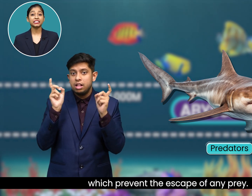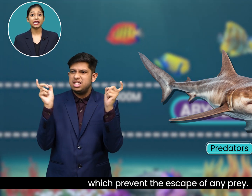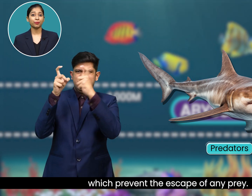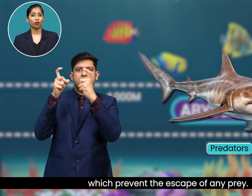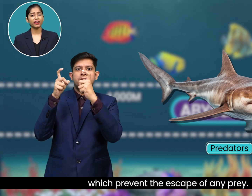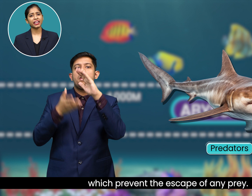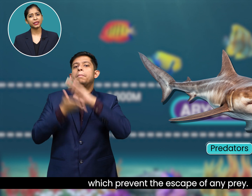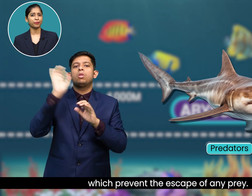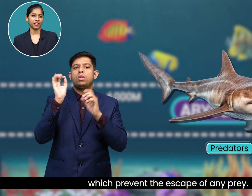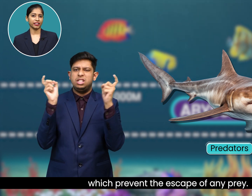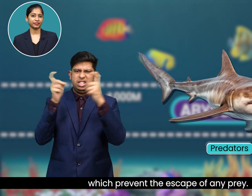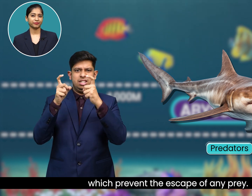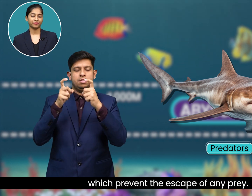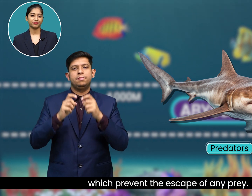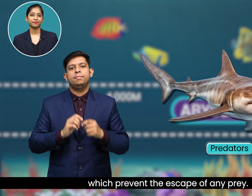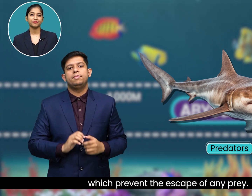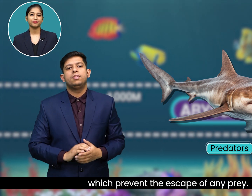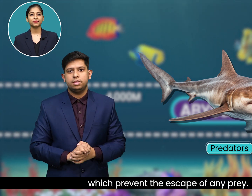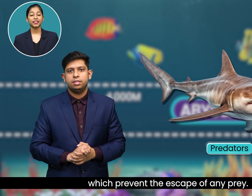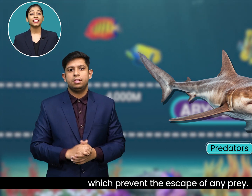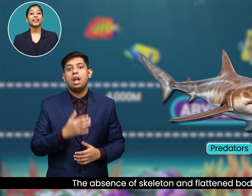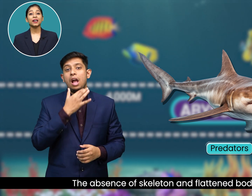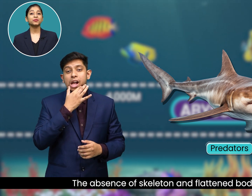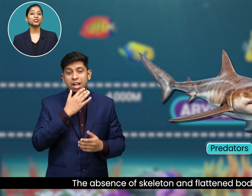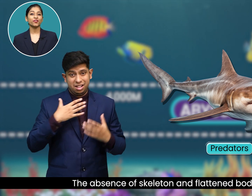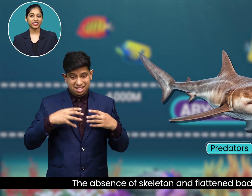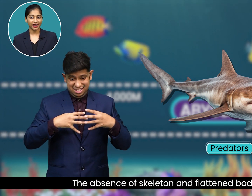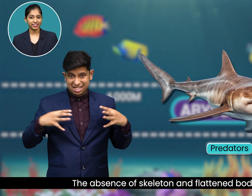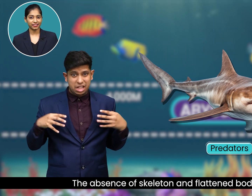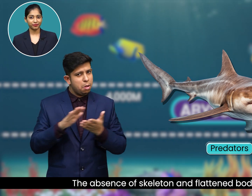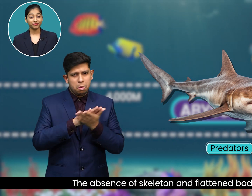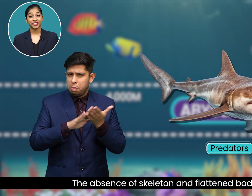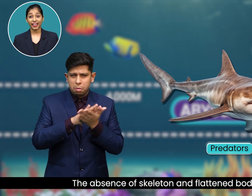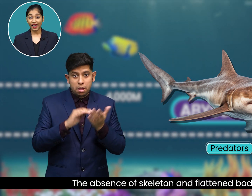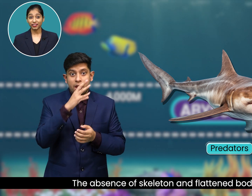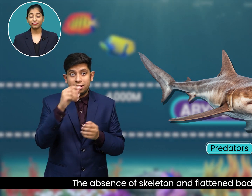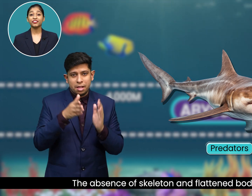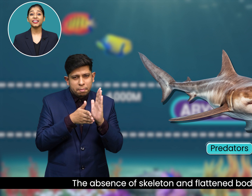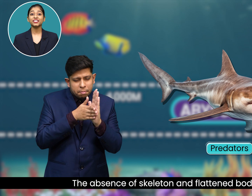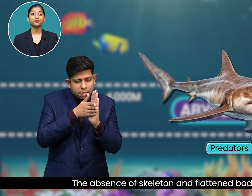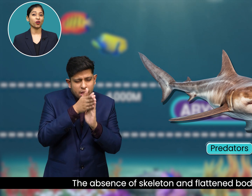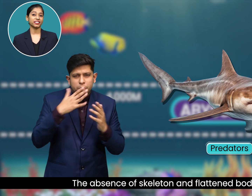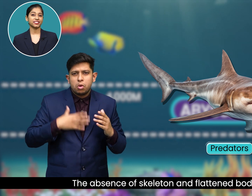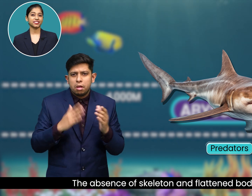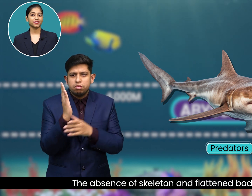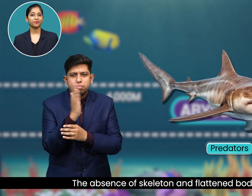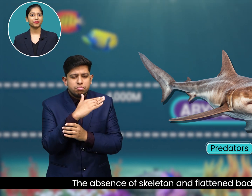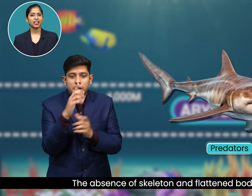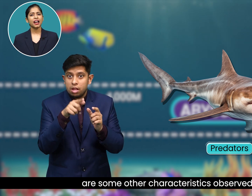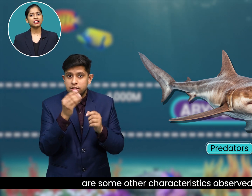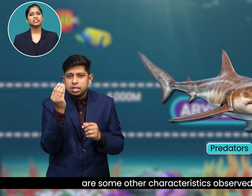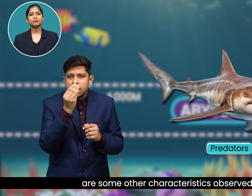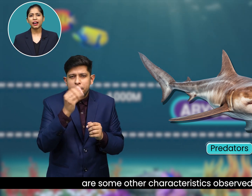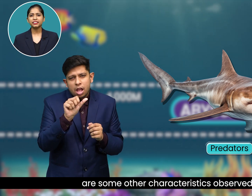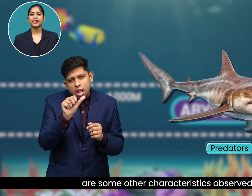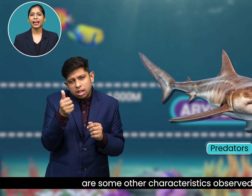the escape of any prey. The absence of skeleton and flattened bodies